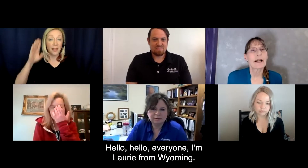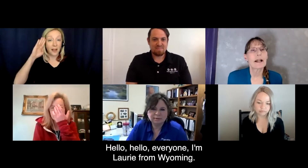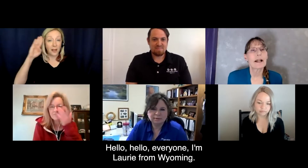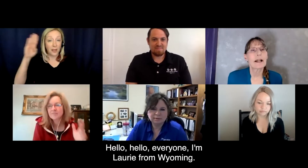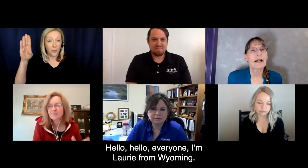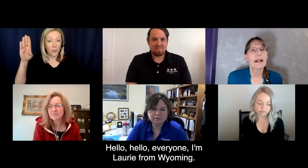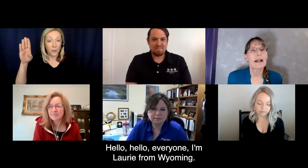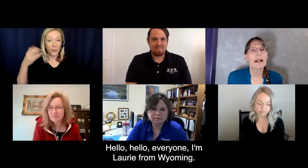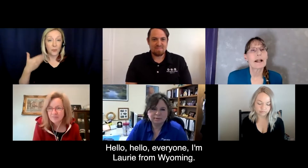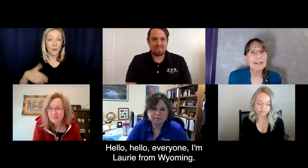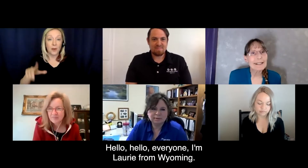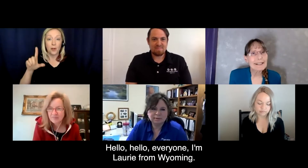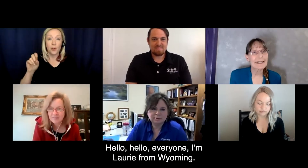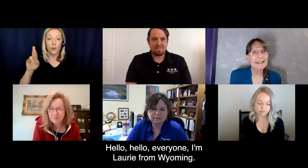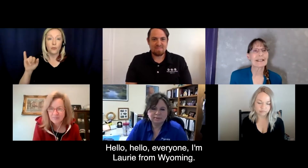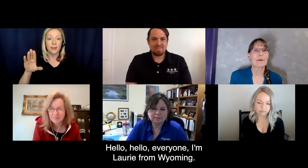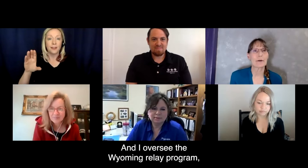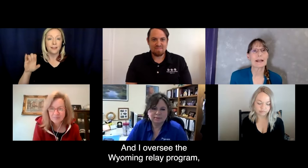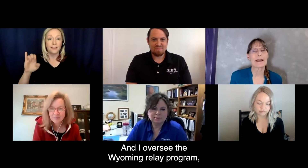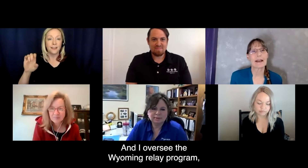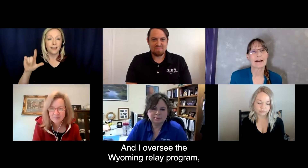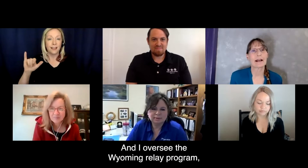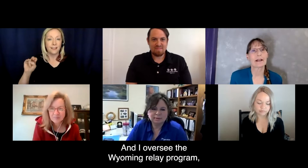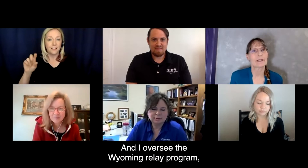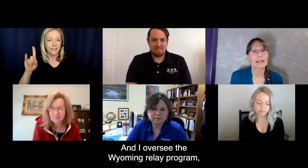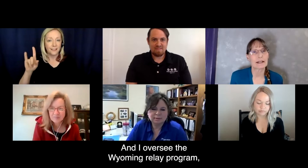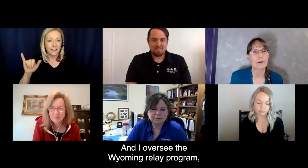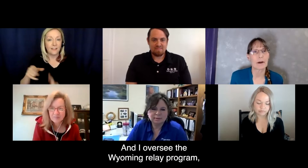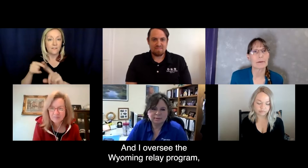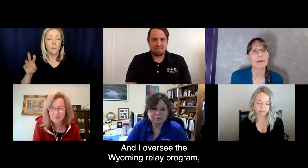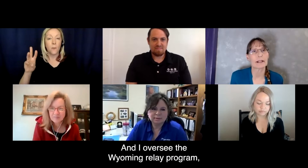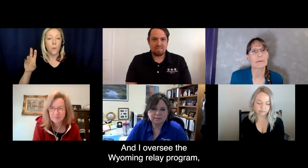Hello, everyone. I'm Lori Solinsky from Wyoming, and I oversee the